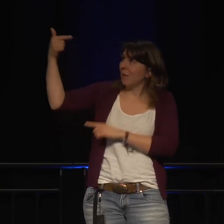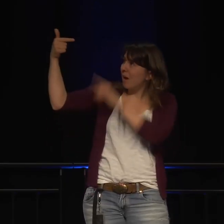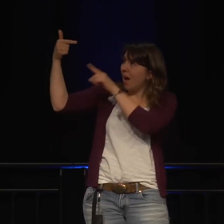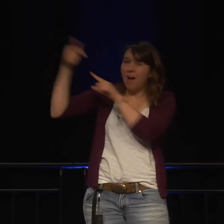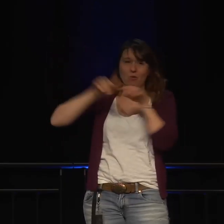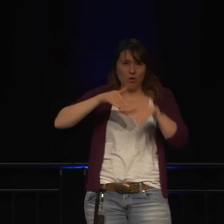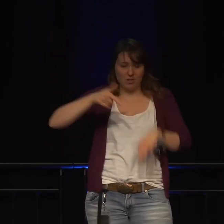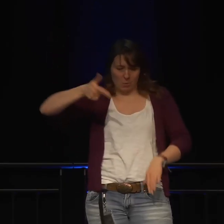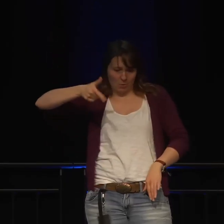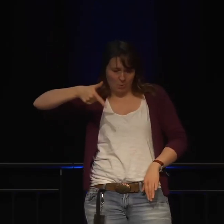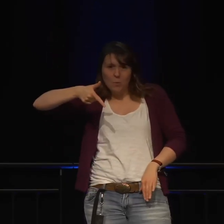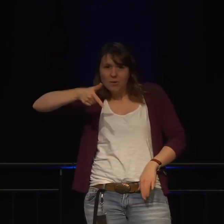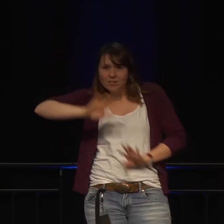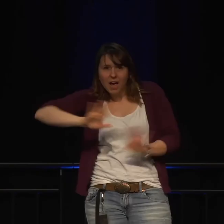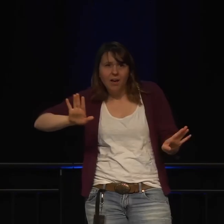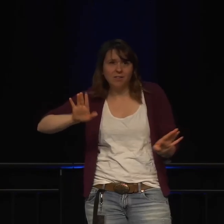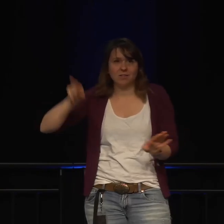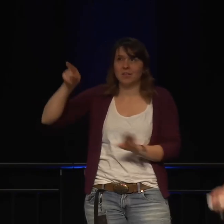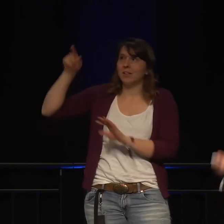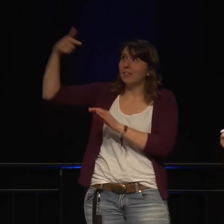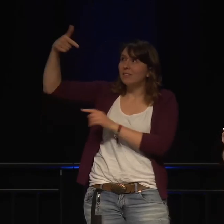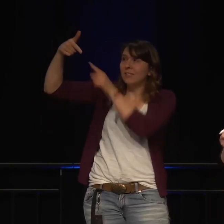was hacked and surveilled her.